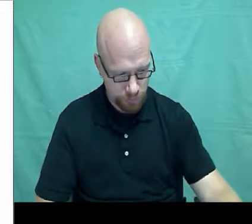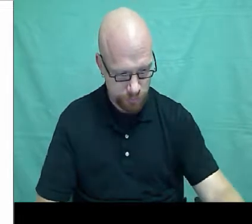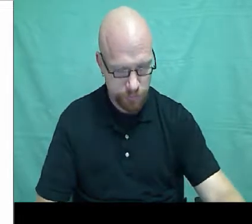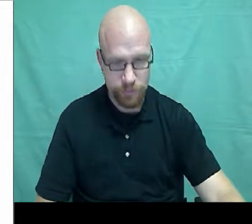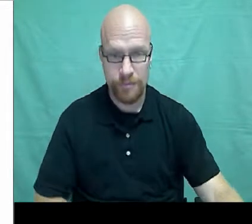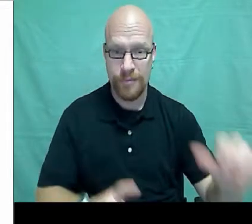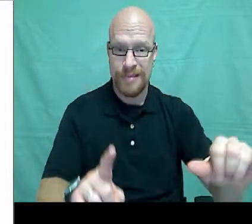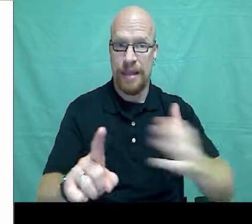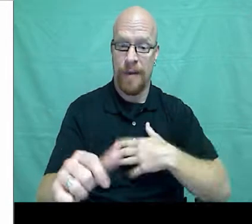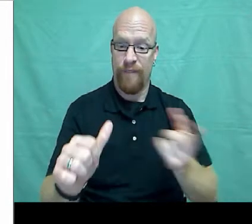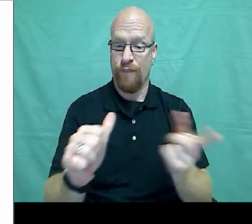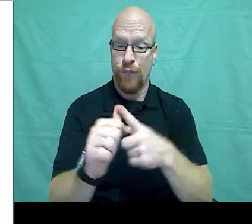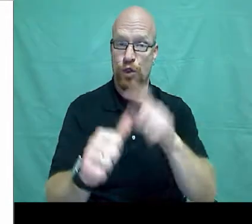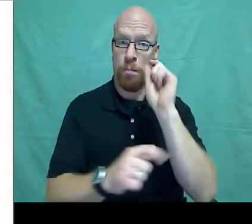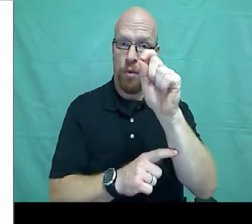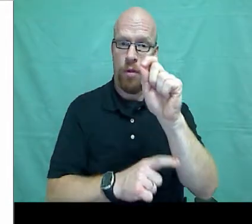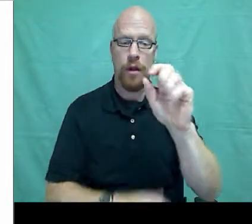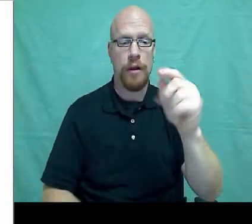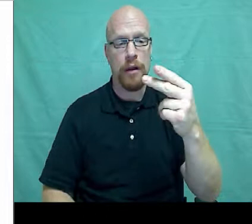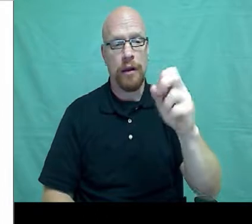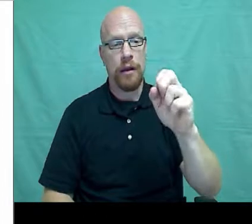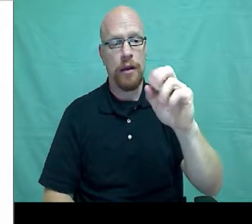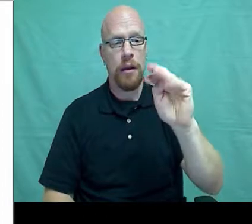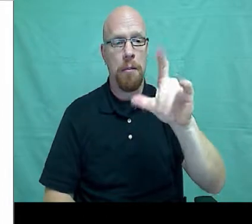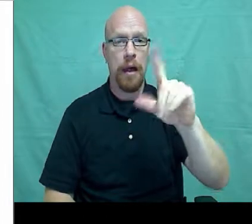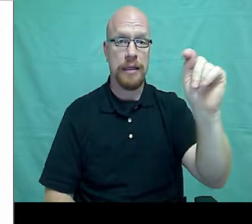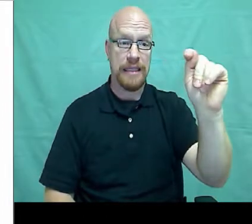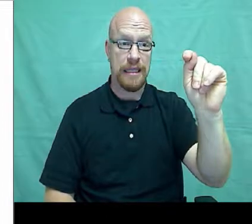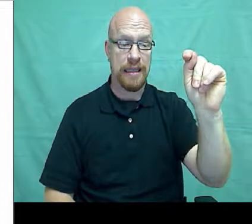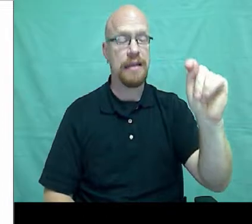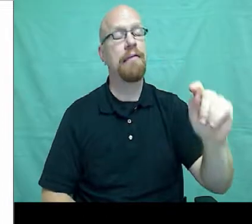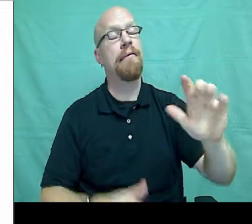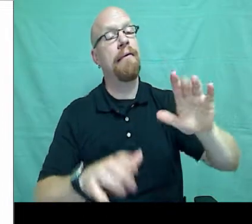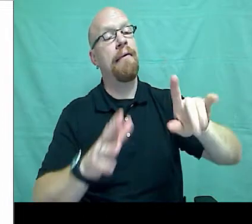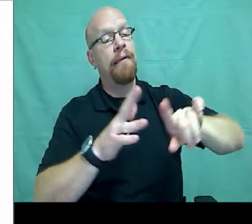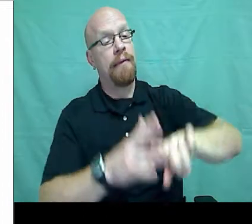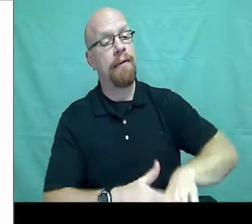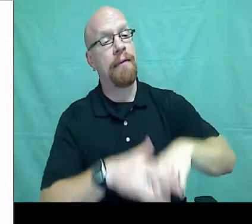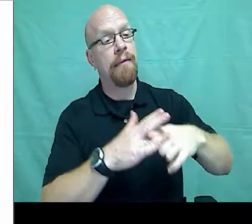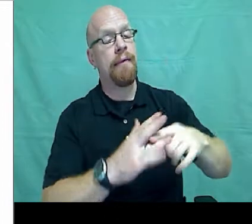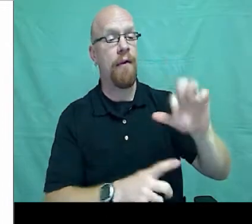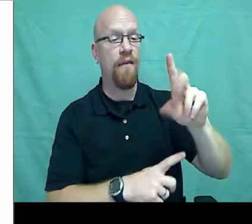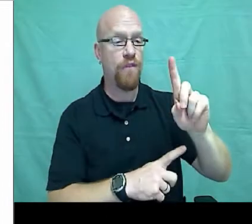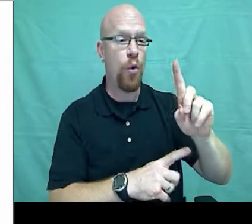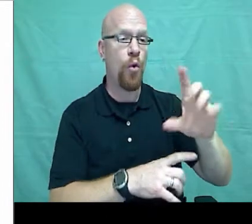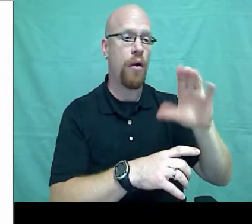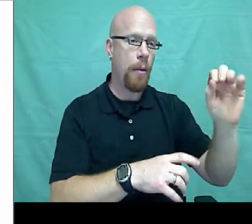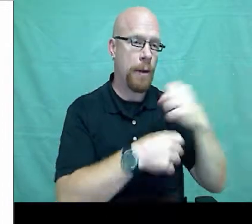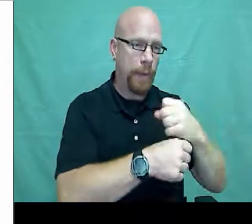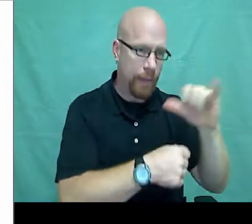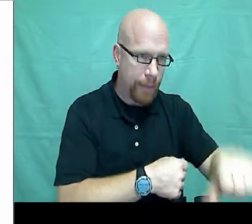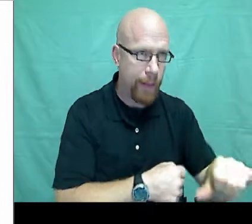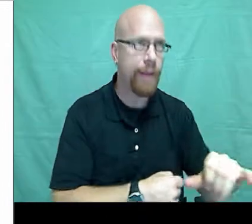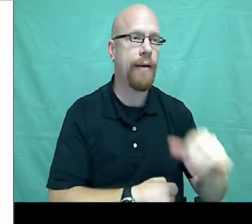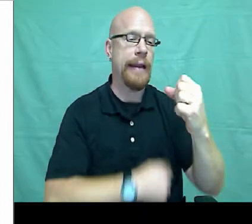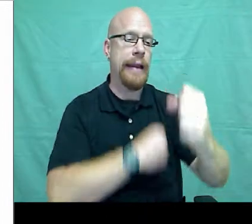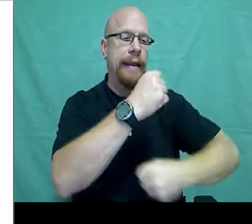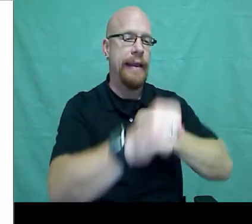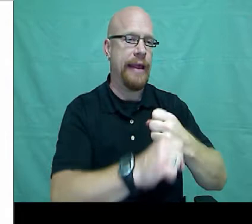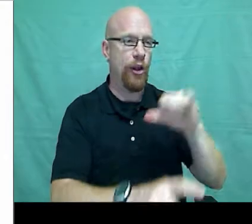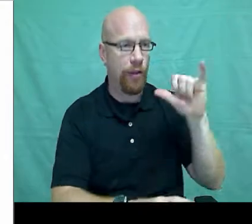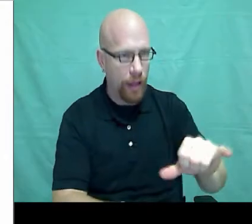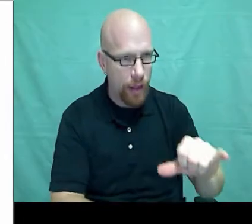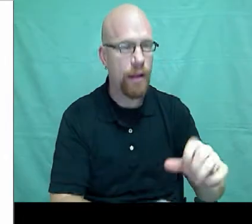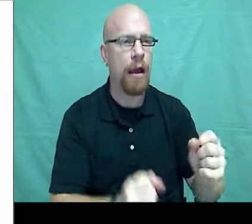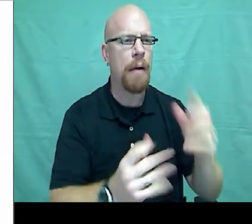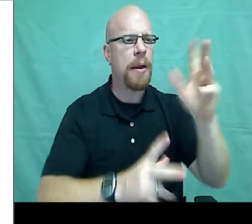Like here, I would say my first bullet is the Model T. Now, the Model T was built by the Ford